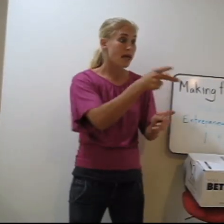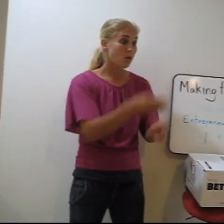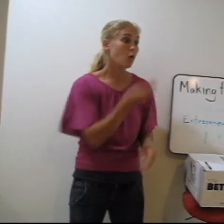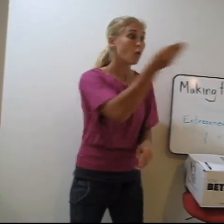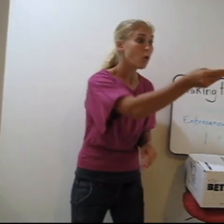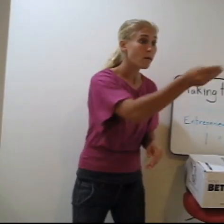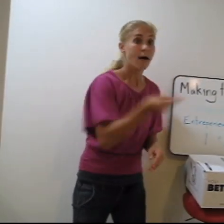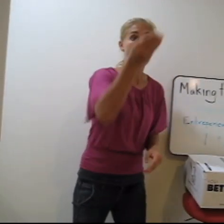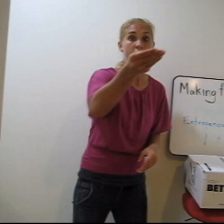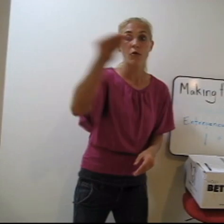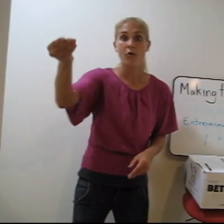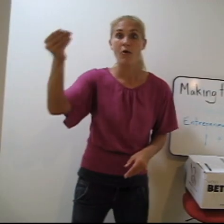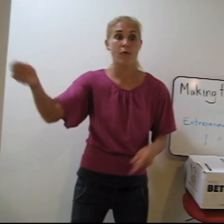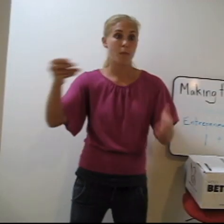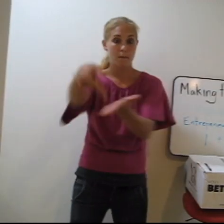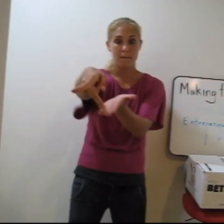from that point forward.